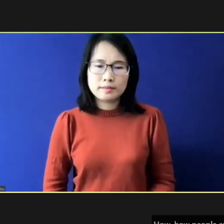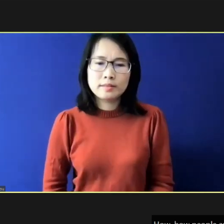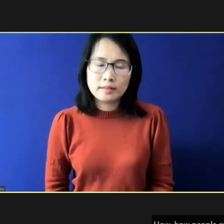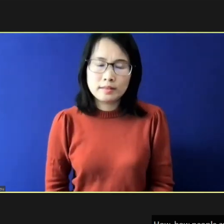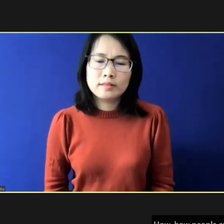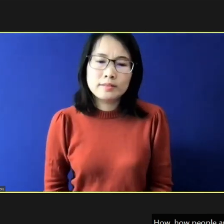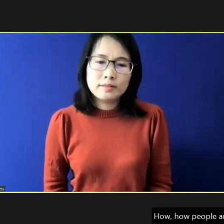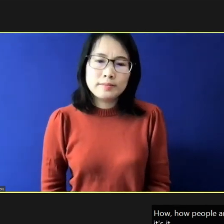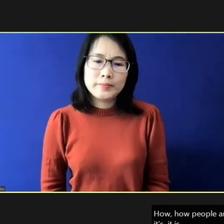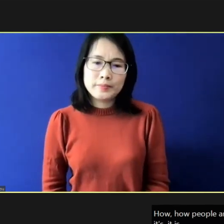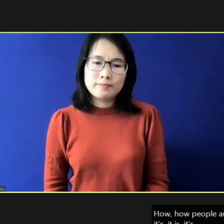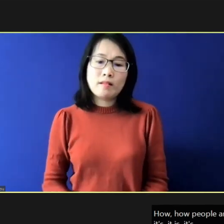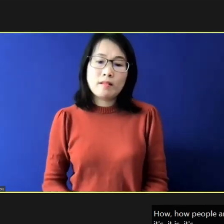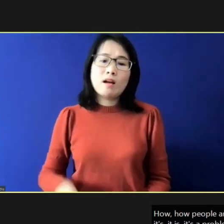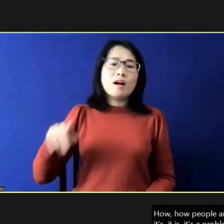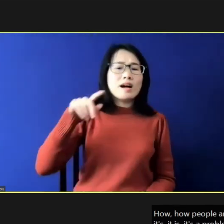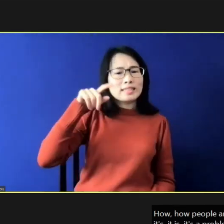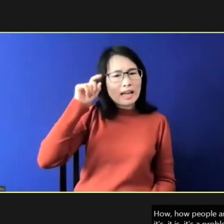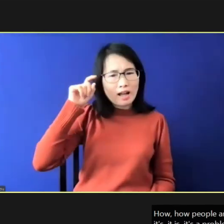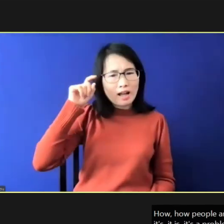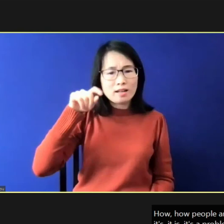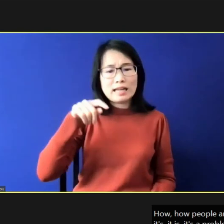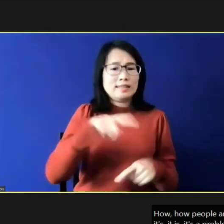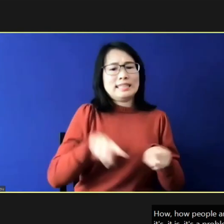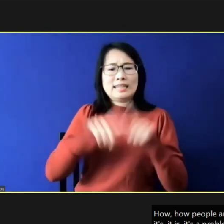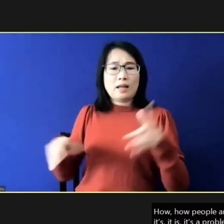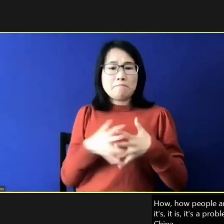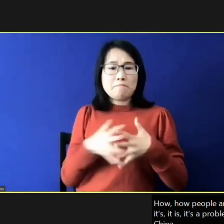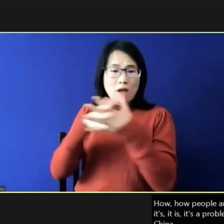know. It's a problem. It's a problem that we have in